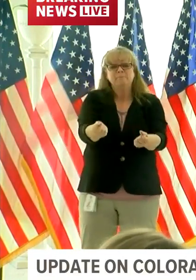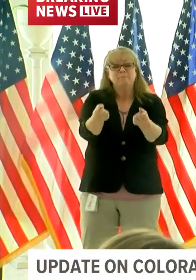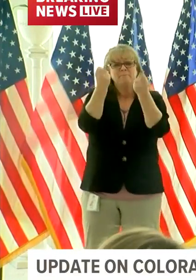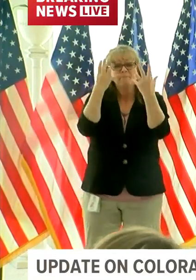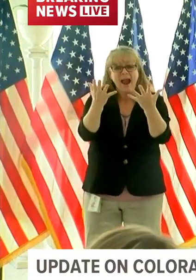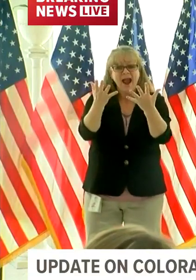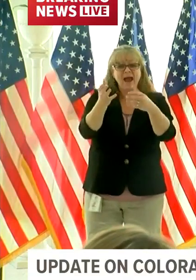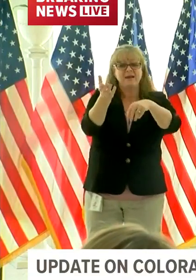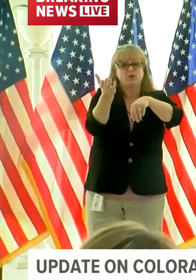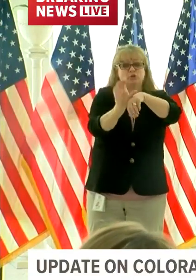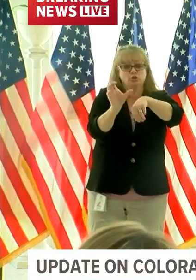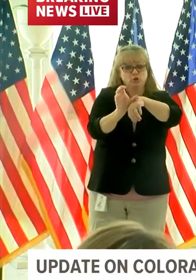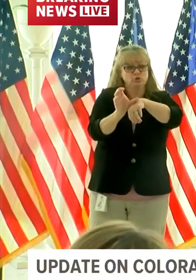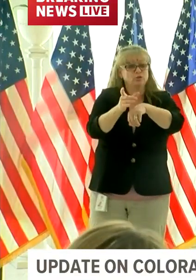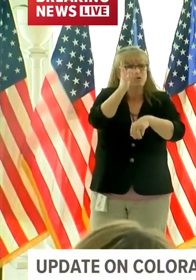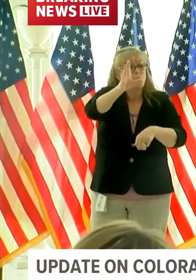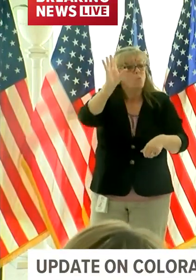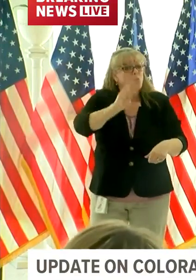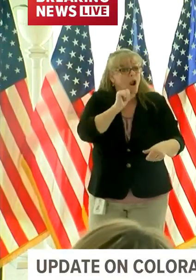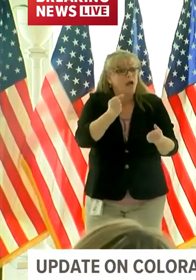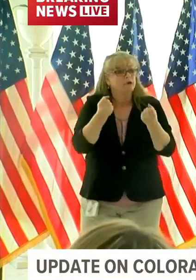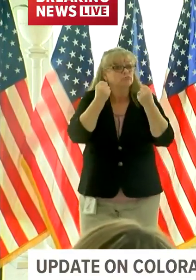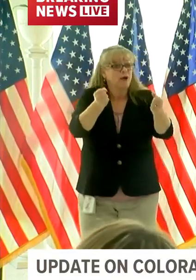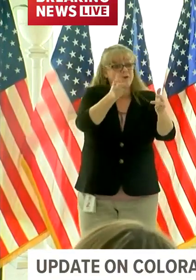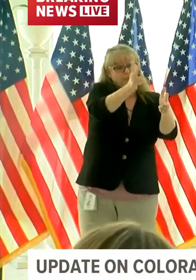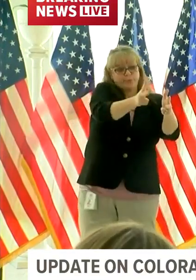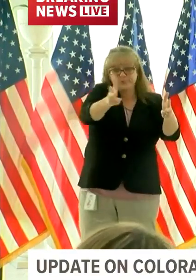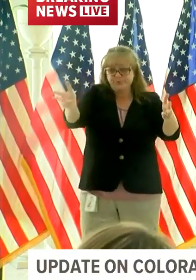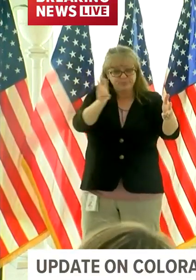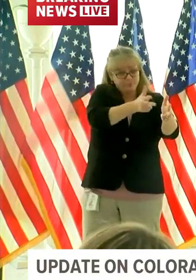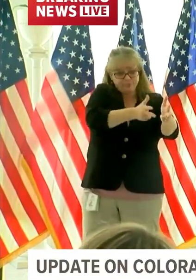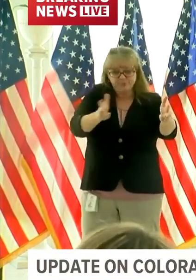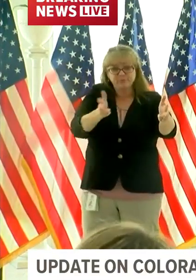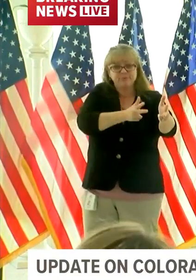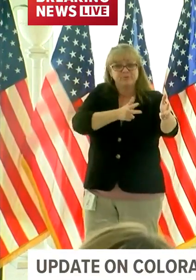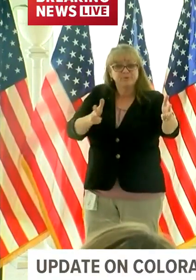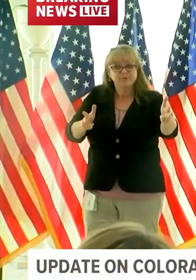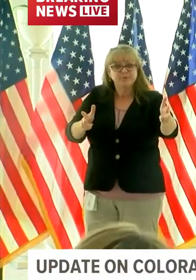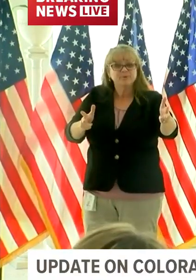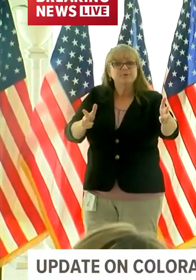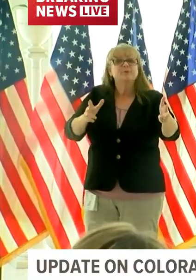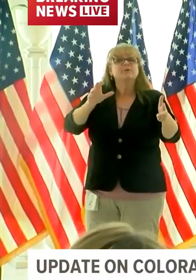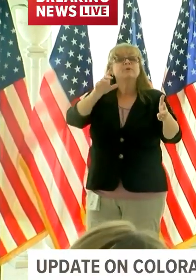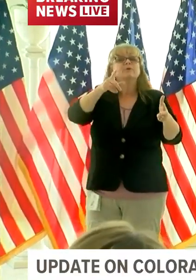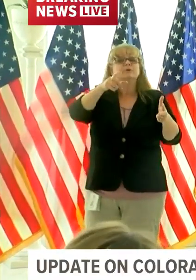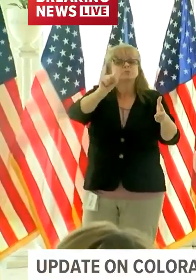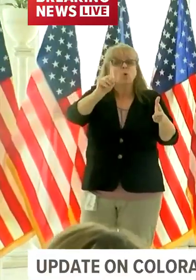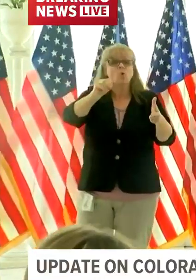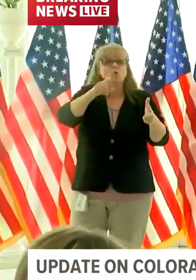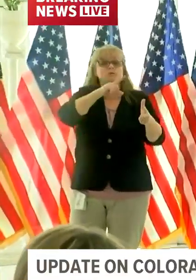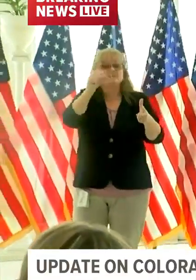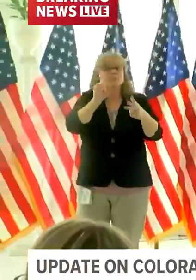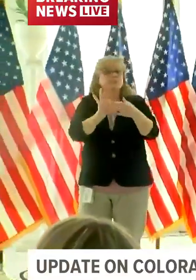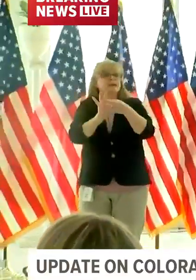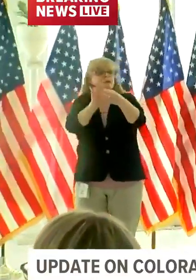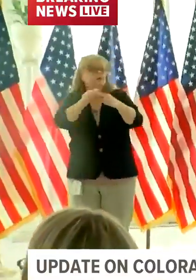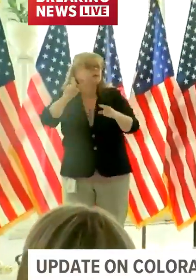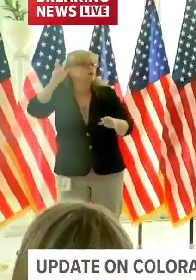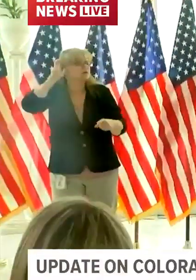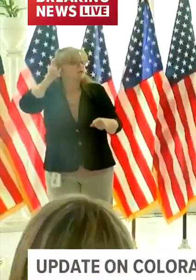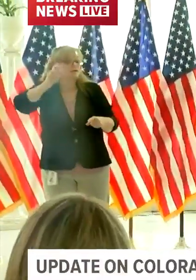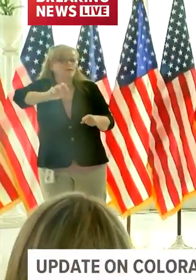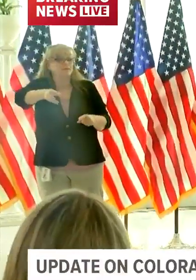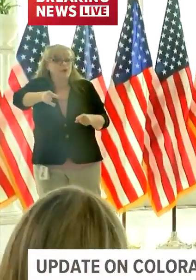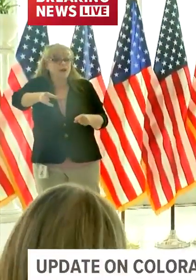we use our parking lot facilities and either sound amplification or a radio signal, and can have people together